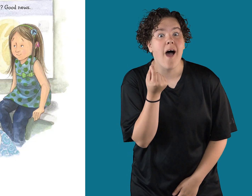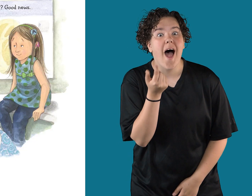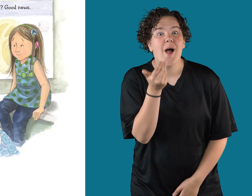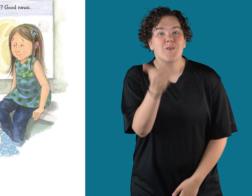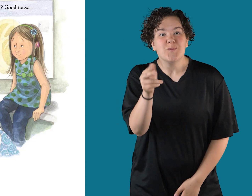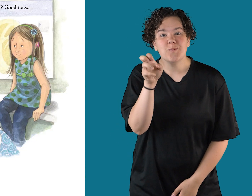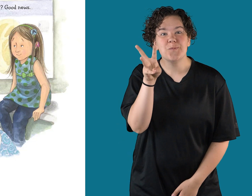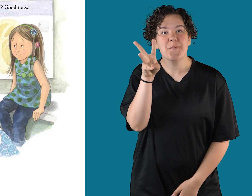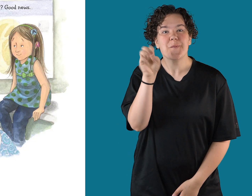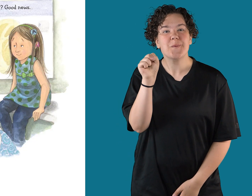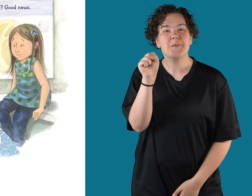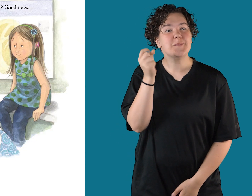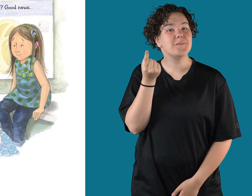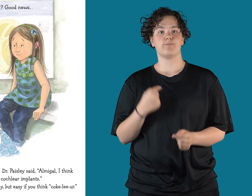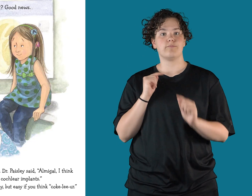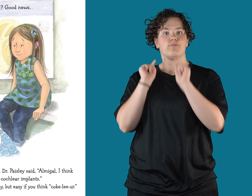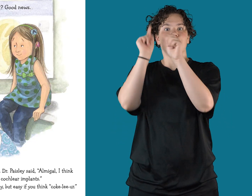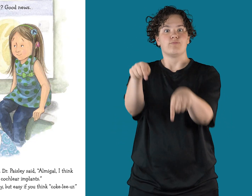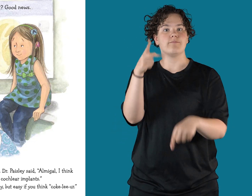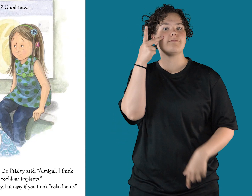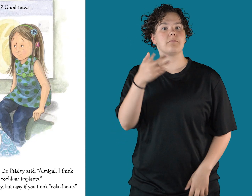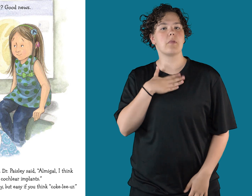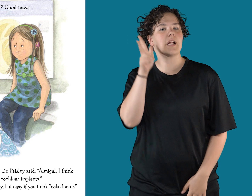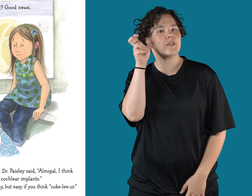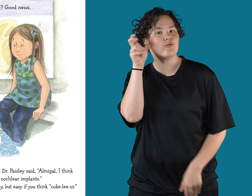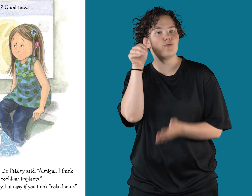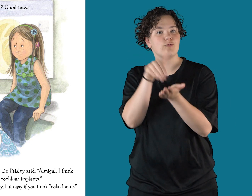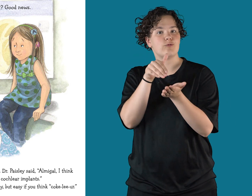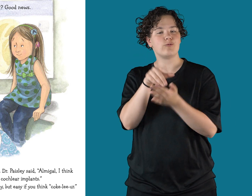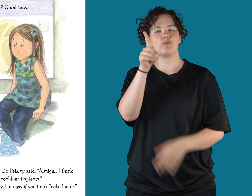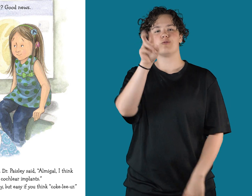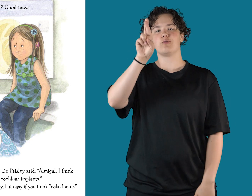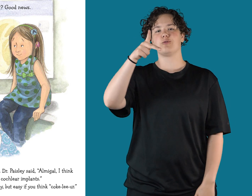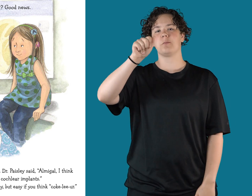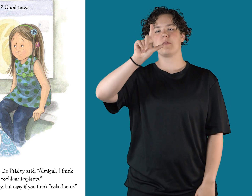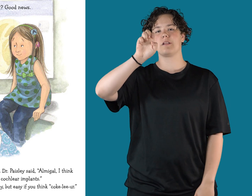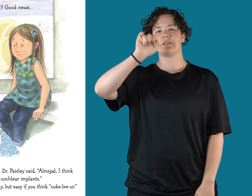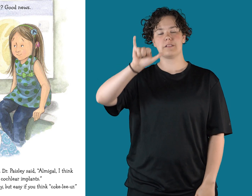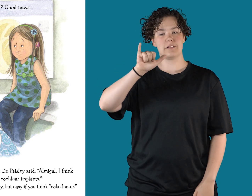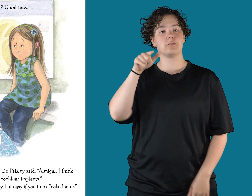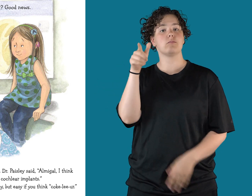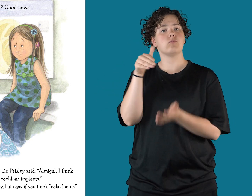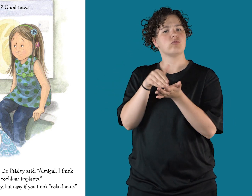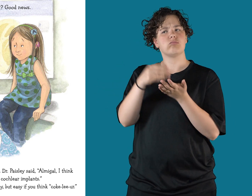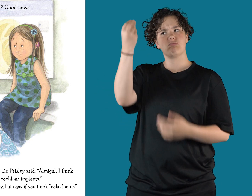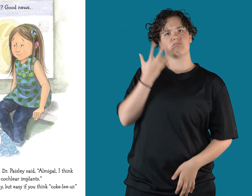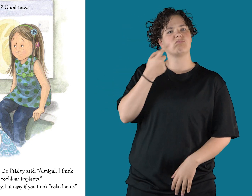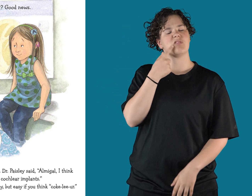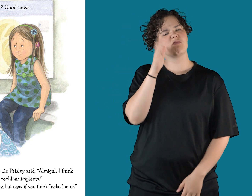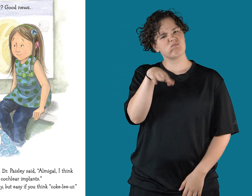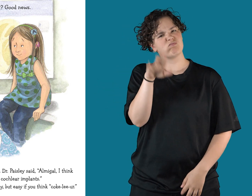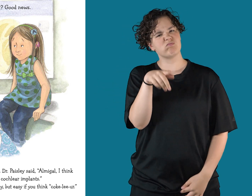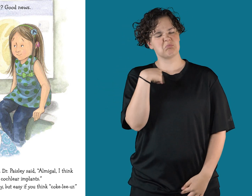So guess what? Good news! I went to see my hearing doctor. Dr. Paisley said, "Almigal,